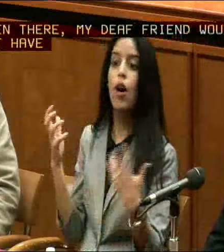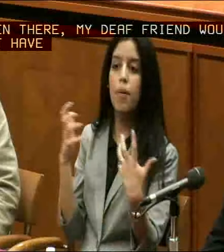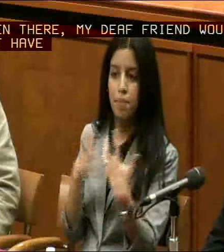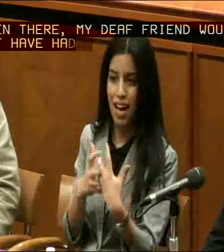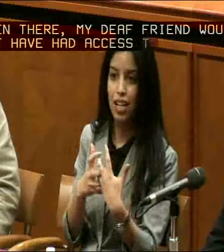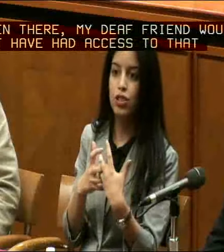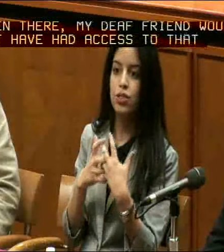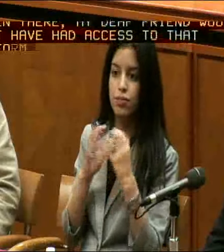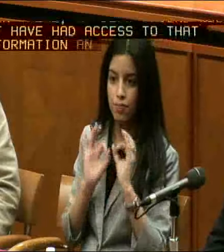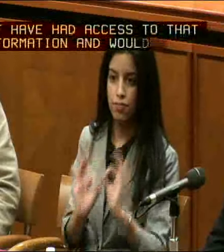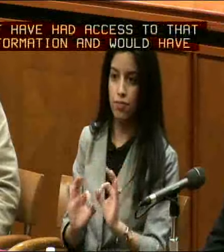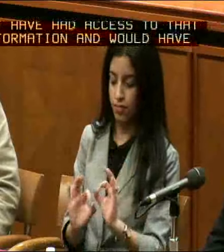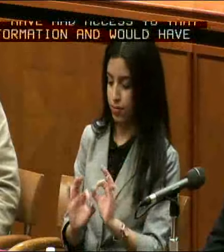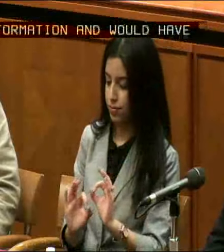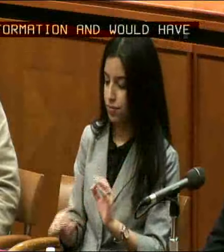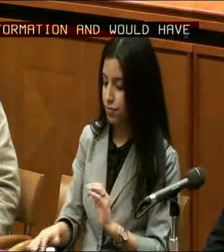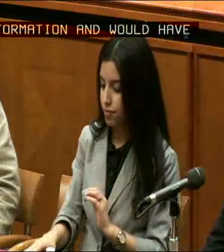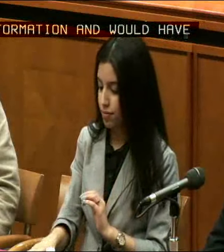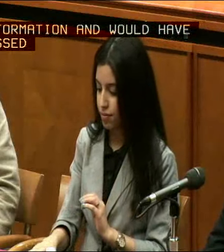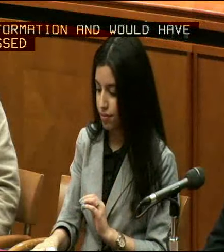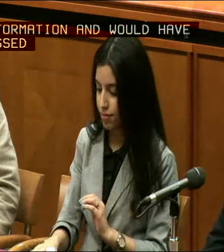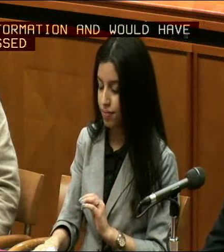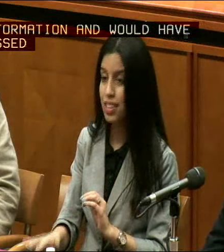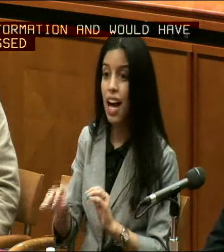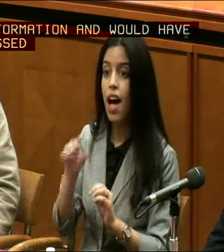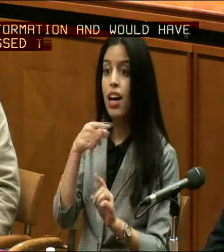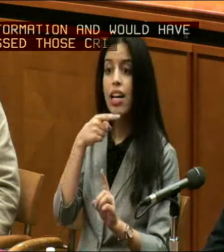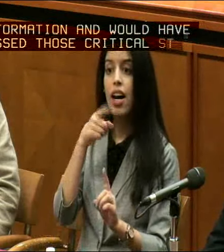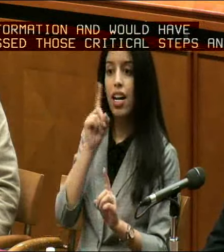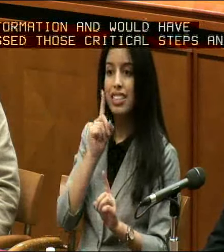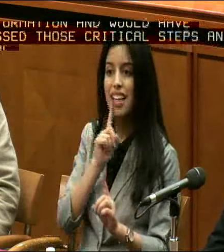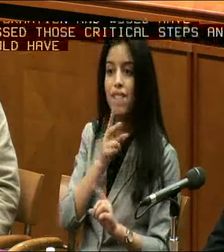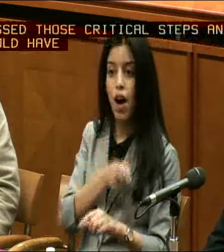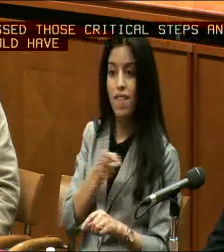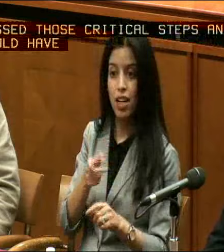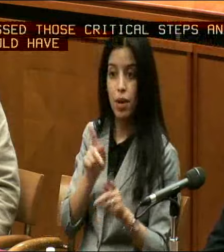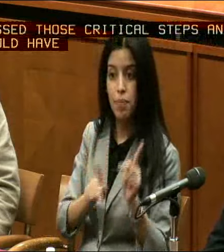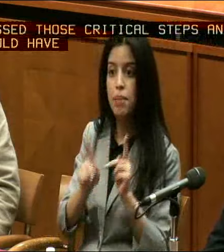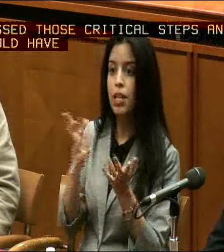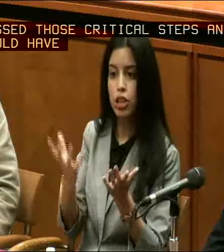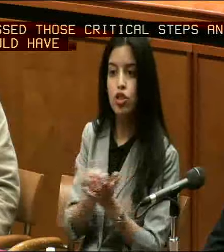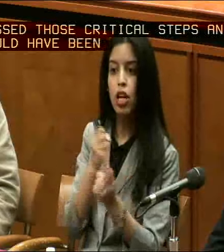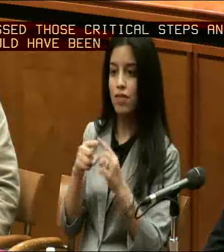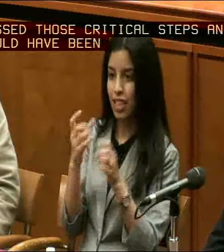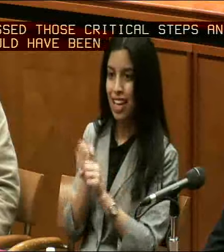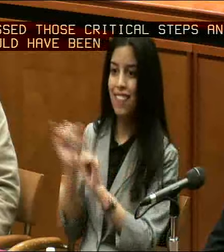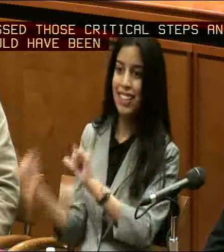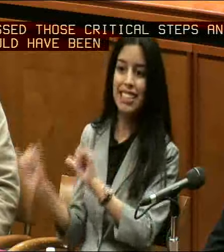in a threatening situation in that situation. So it's really important that those two media really match.